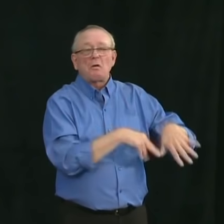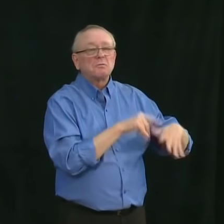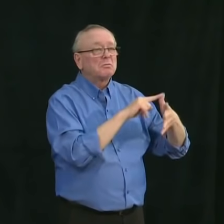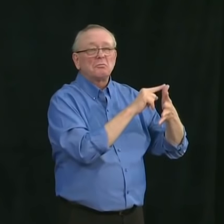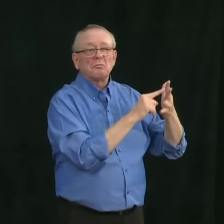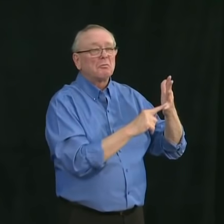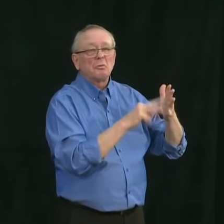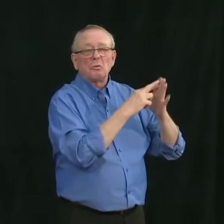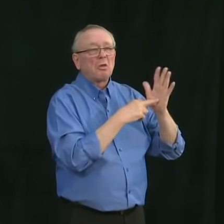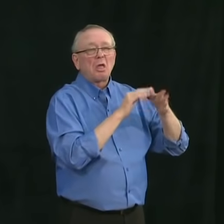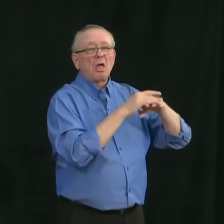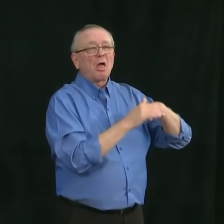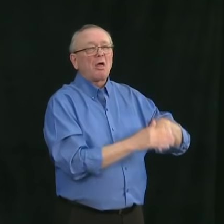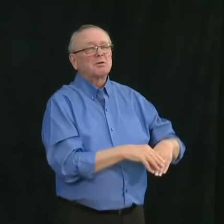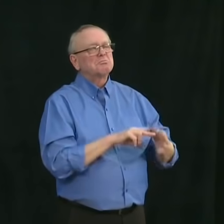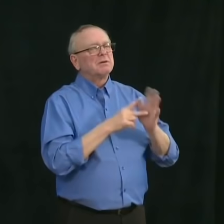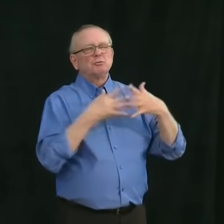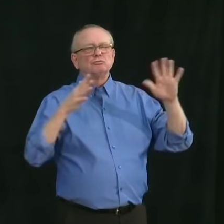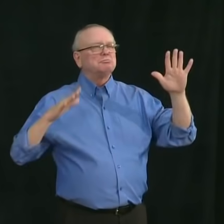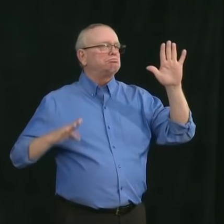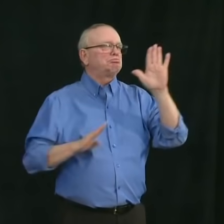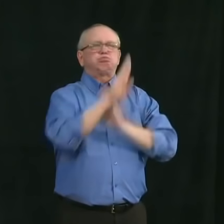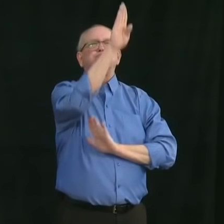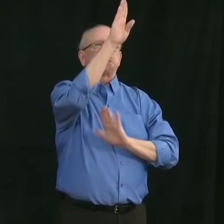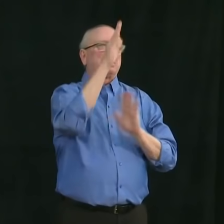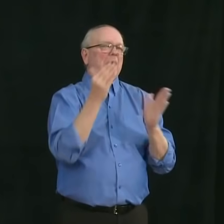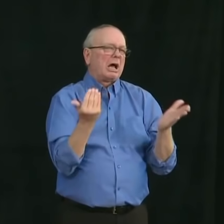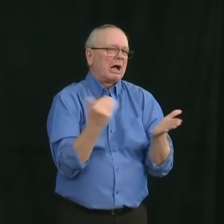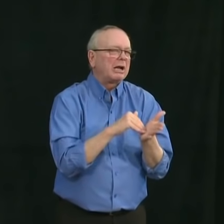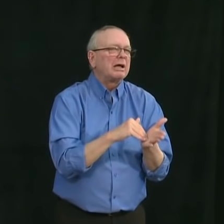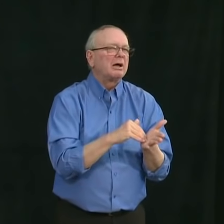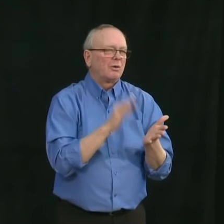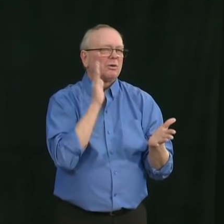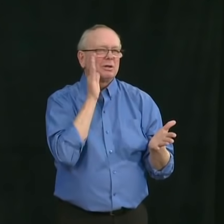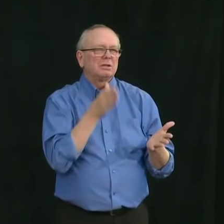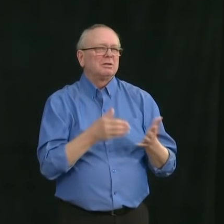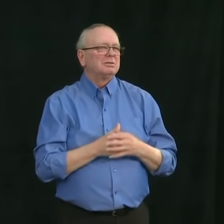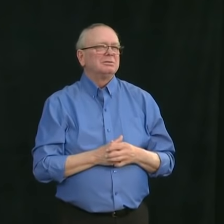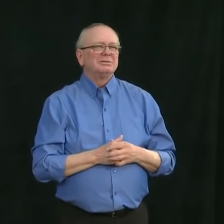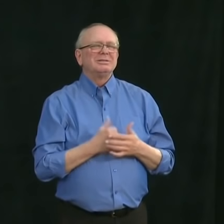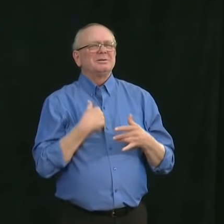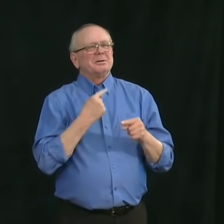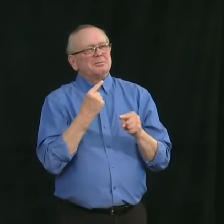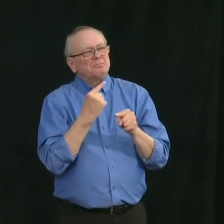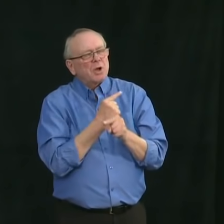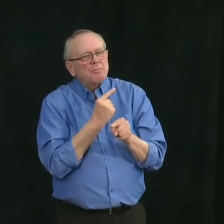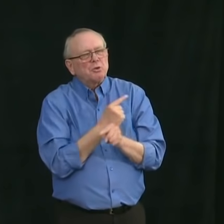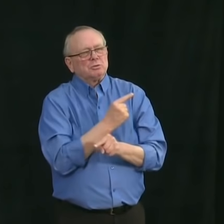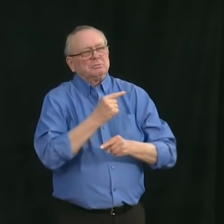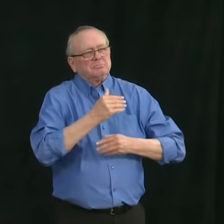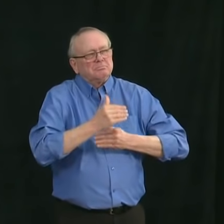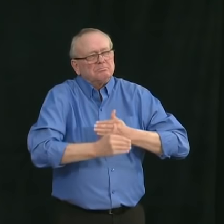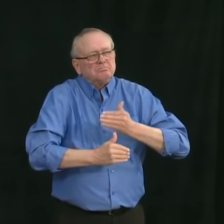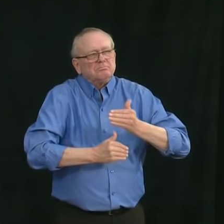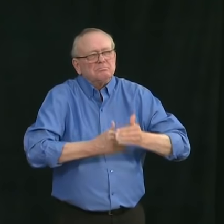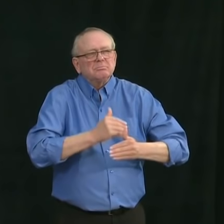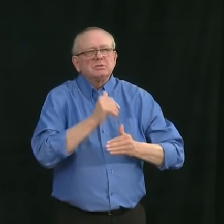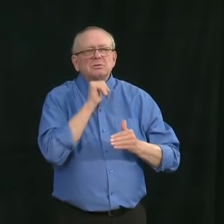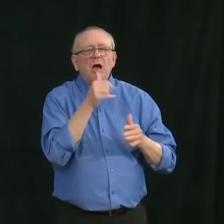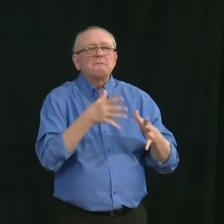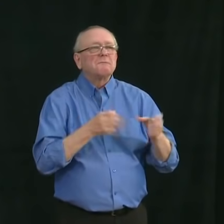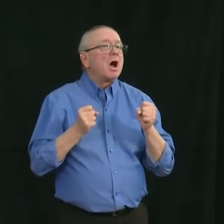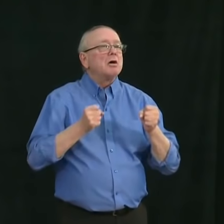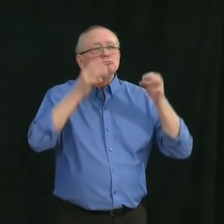we need to make sure that we're taking prudent and appropriate steps and not moving too quickly, and making sure that